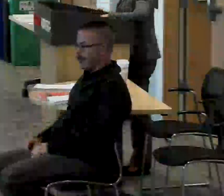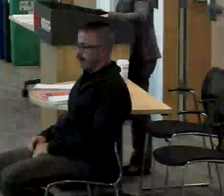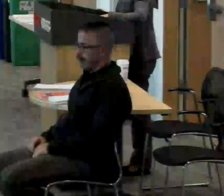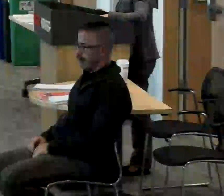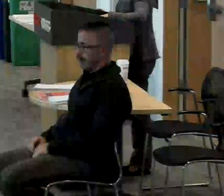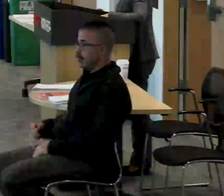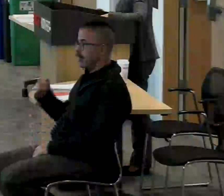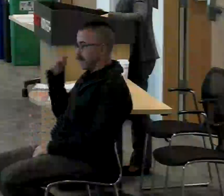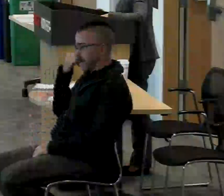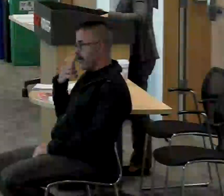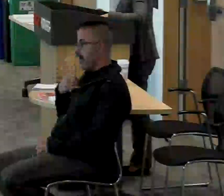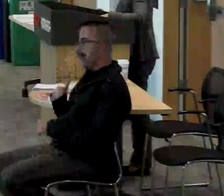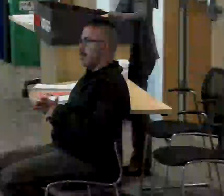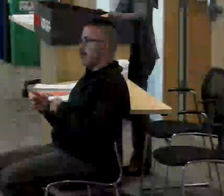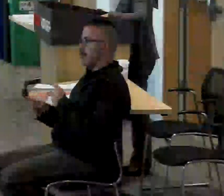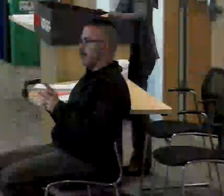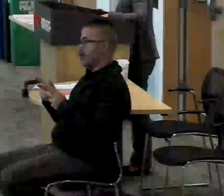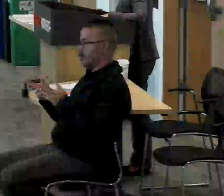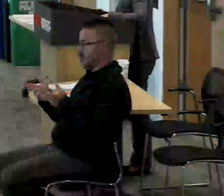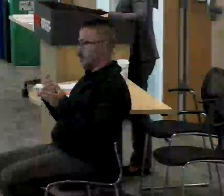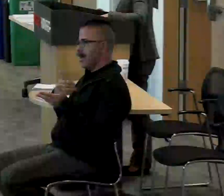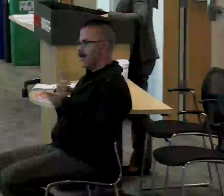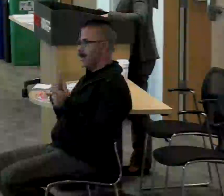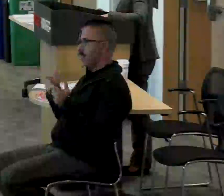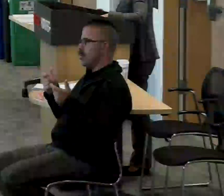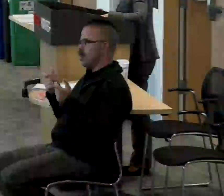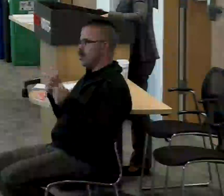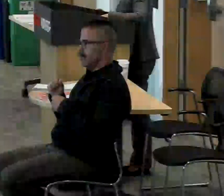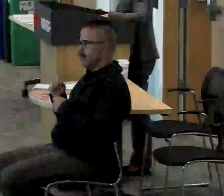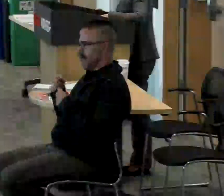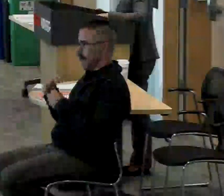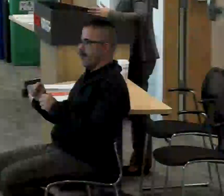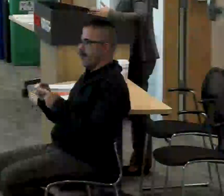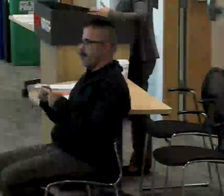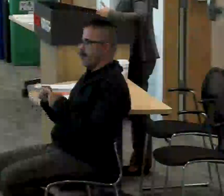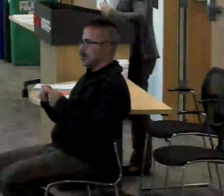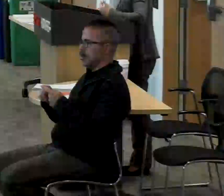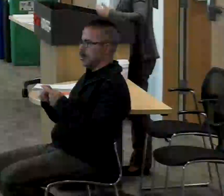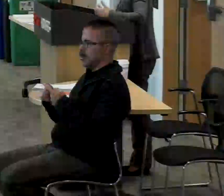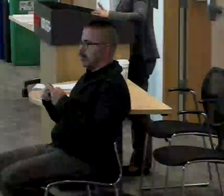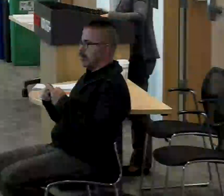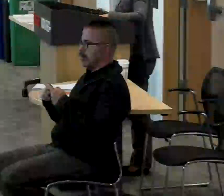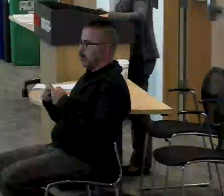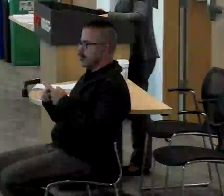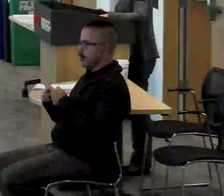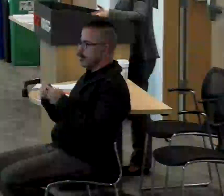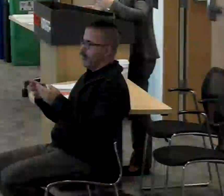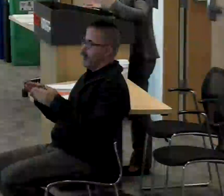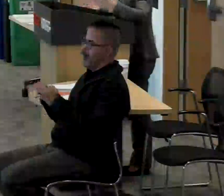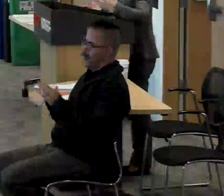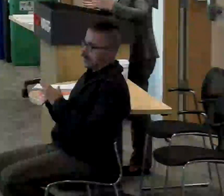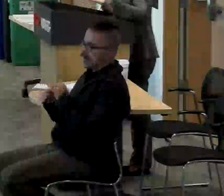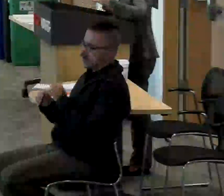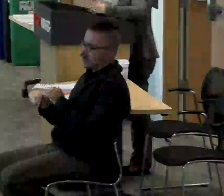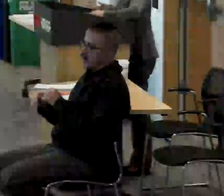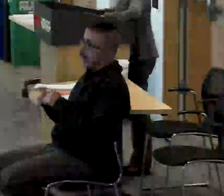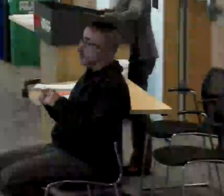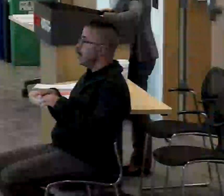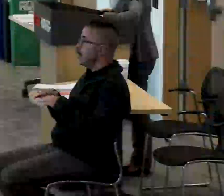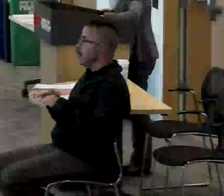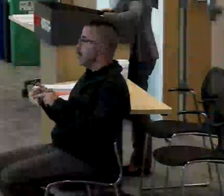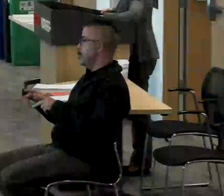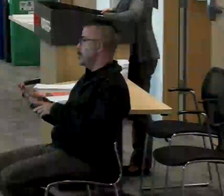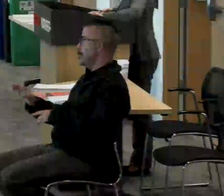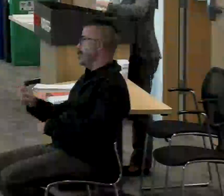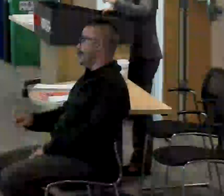people. So there is a huge effort to be accessible and provide the type of accessibility dependent on whatever the person's